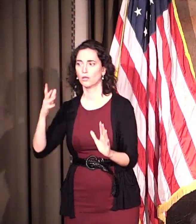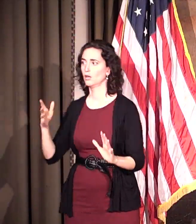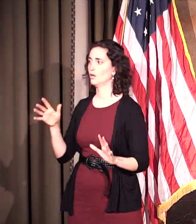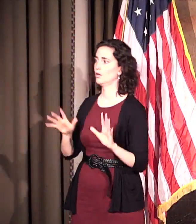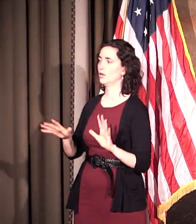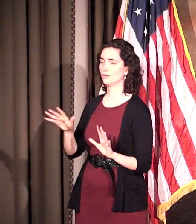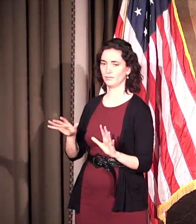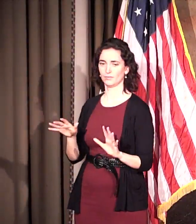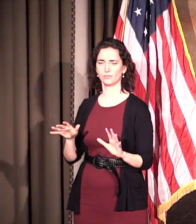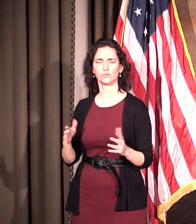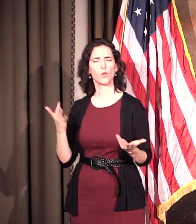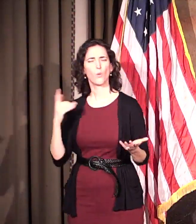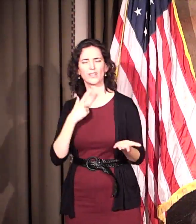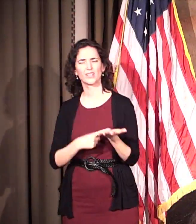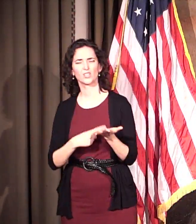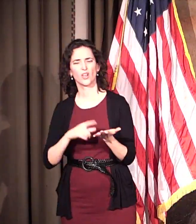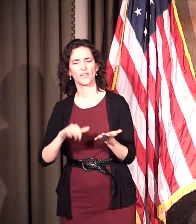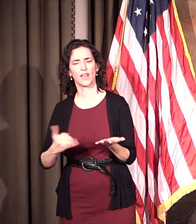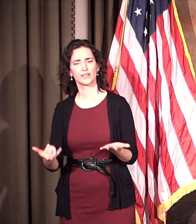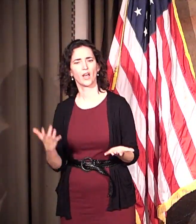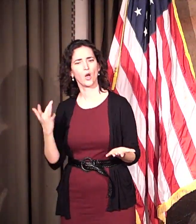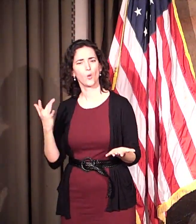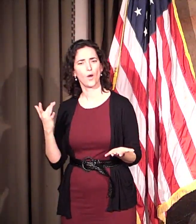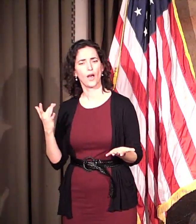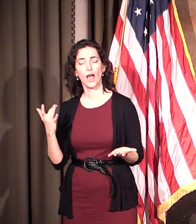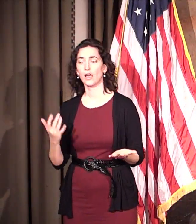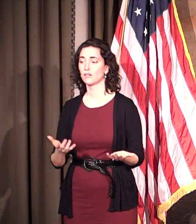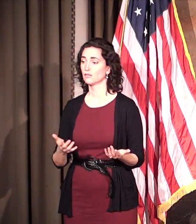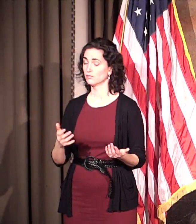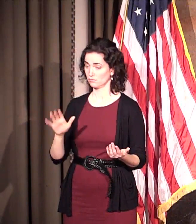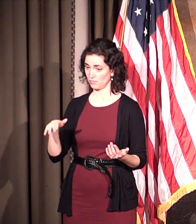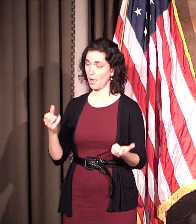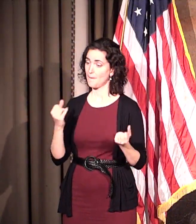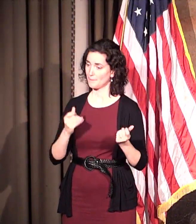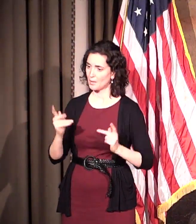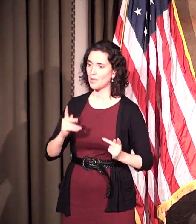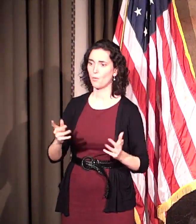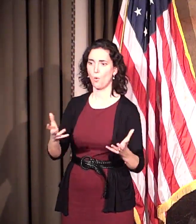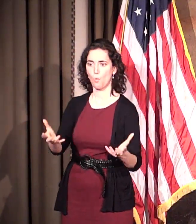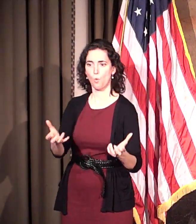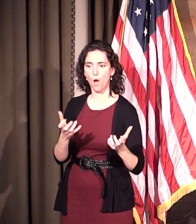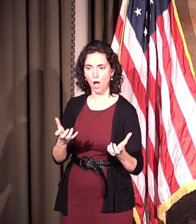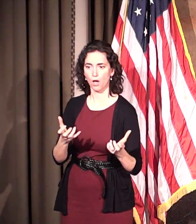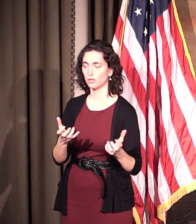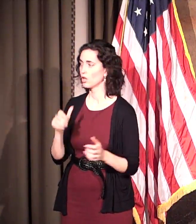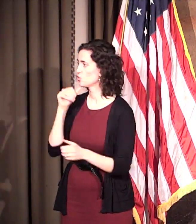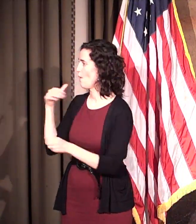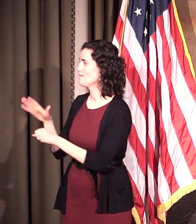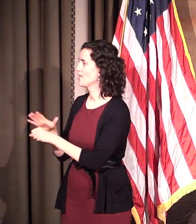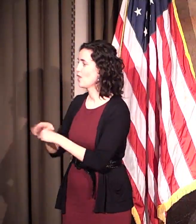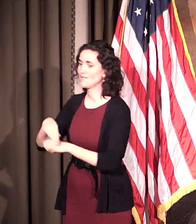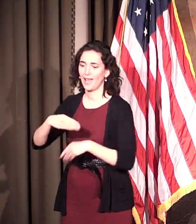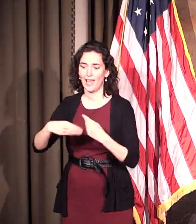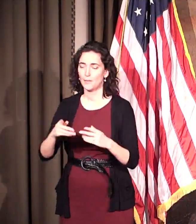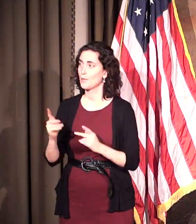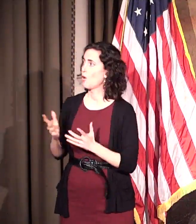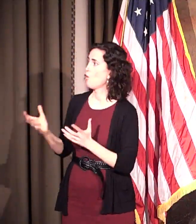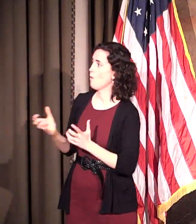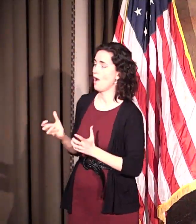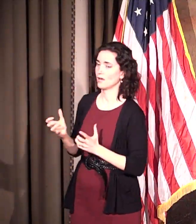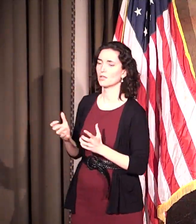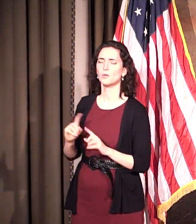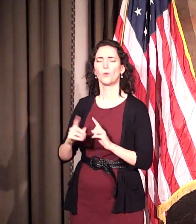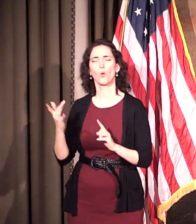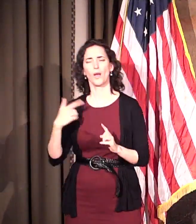why are we talking about this right now if demand so clearly exceeds supply of vaccine? And there are